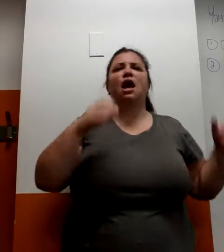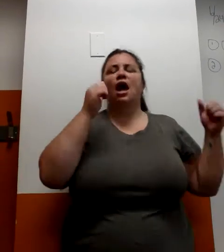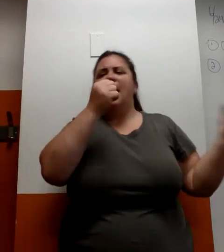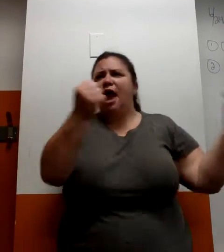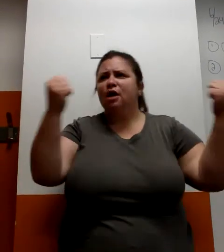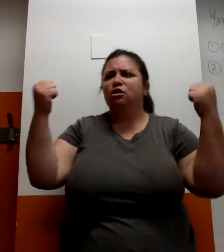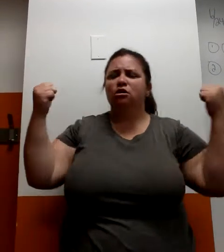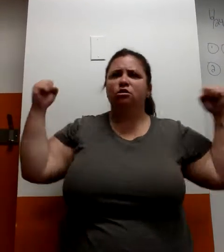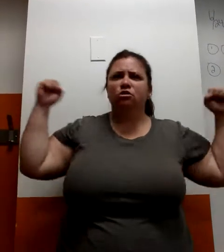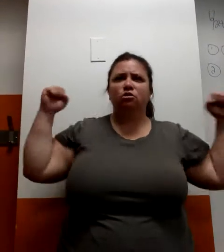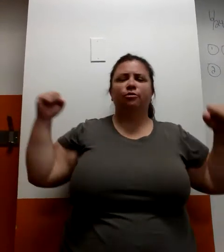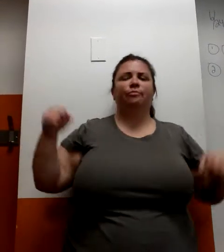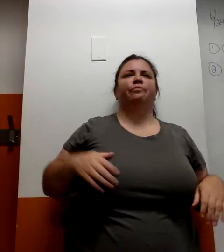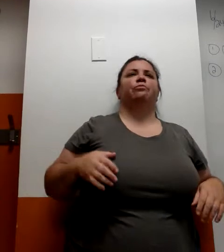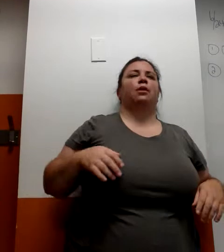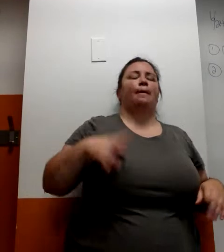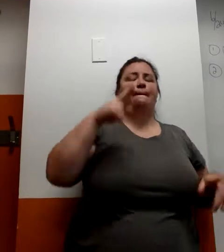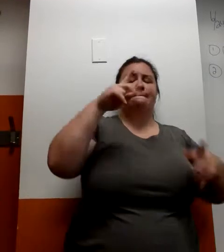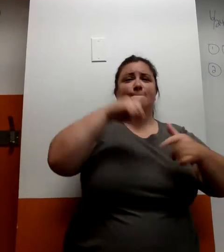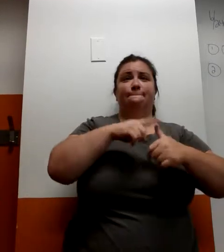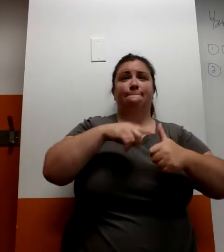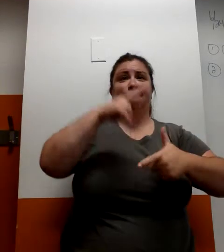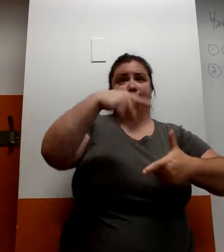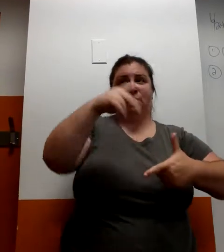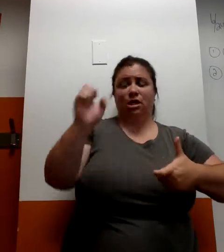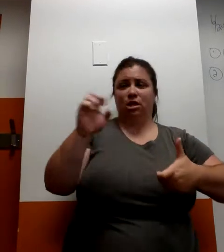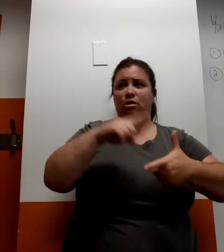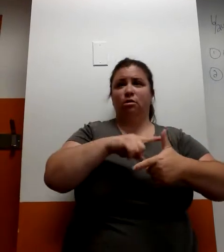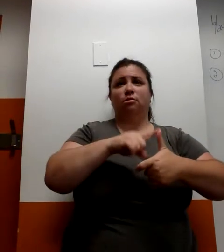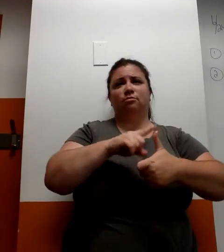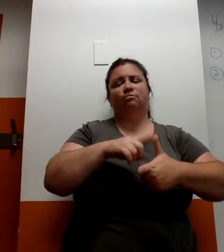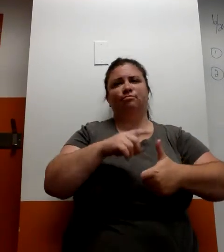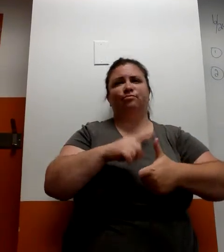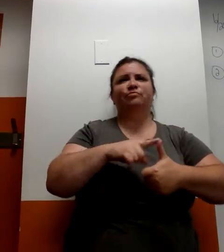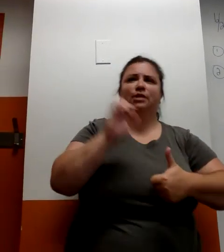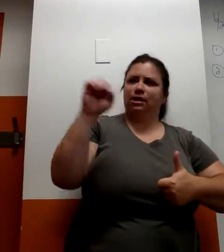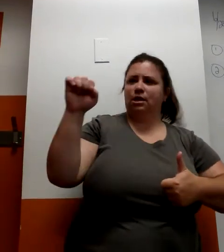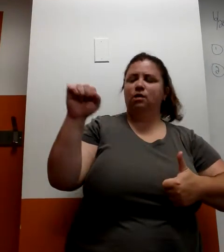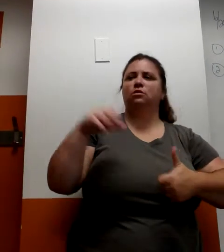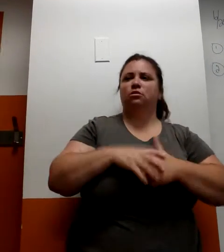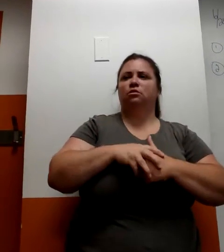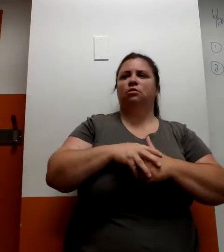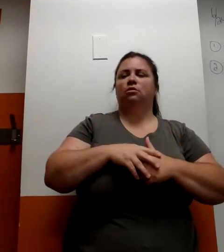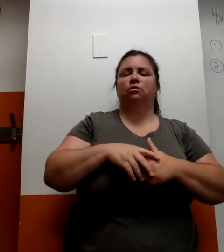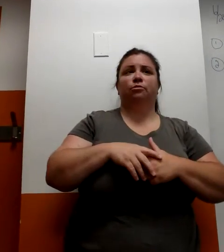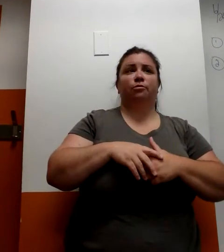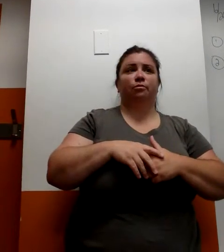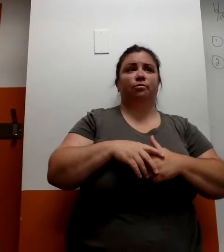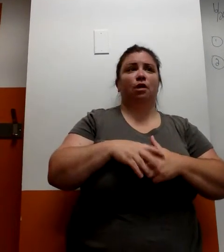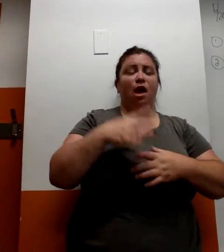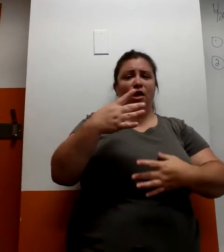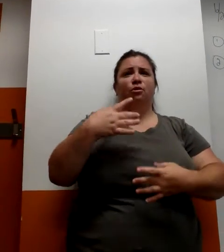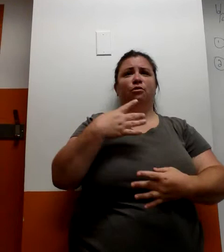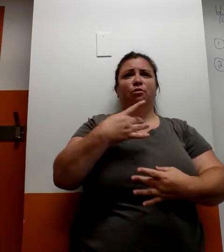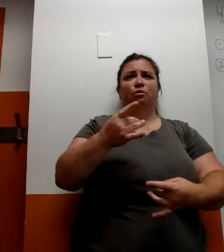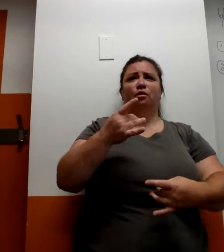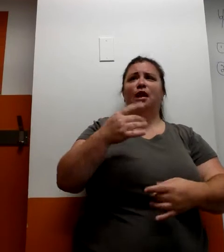Liar. Gym class? PE? PE? Alright, gym class. Yeah? I heard you guys like papers and stuff in gym class now and No. do